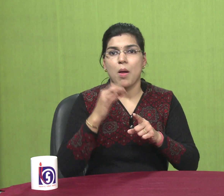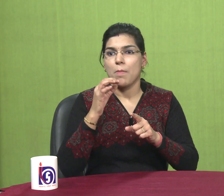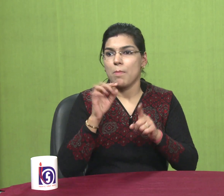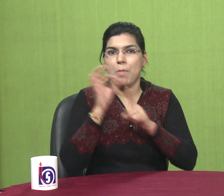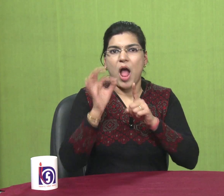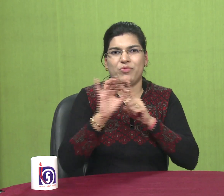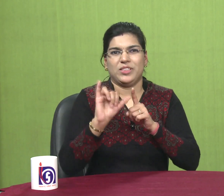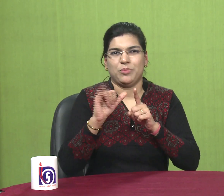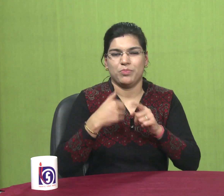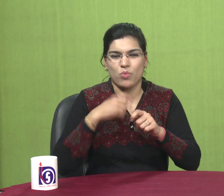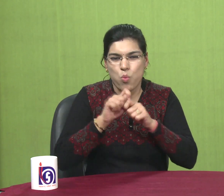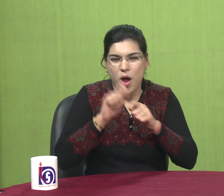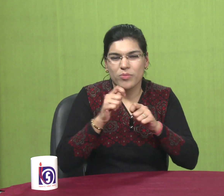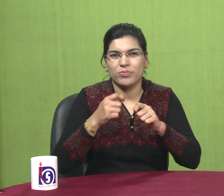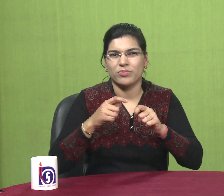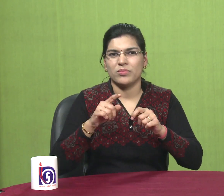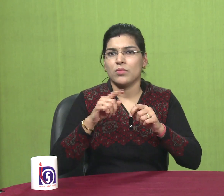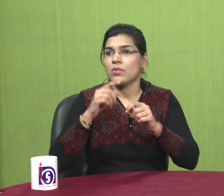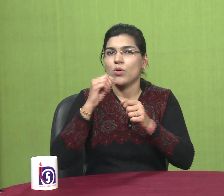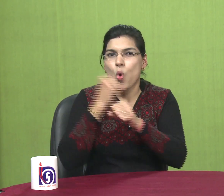non-profit organizations.